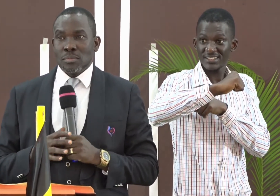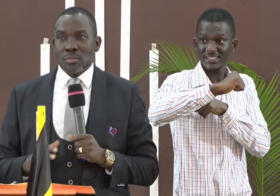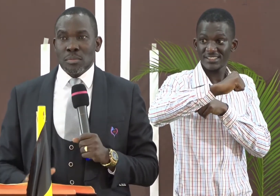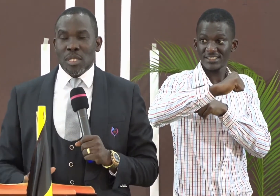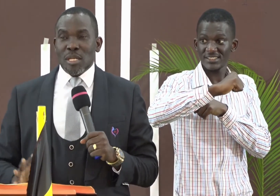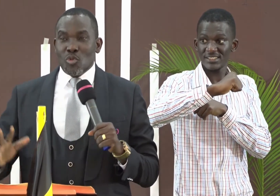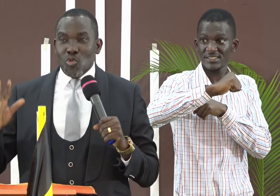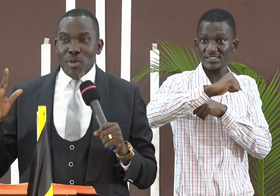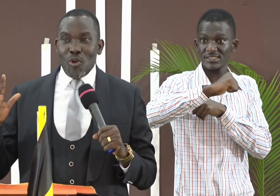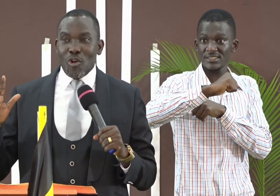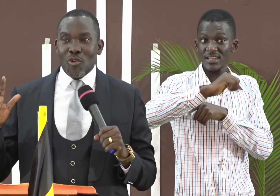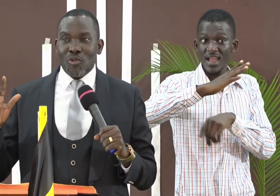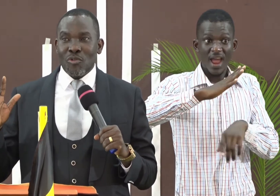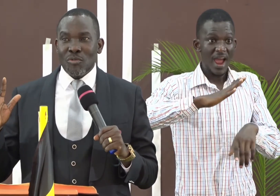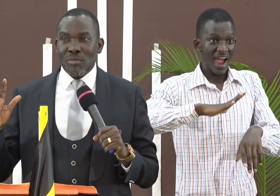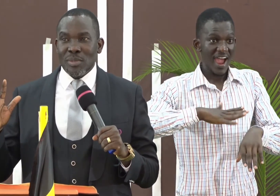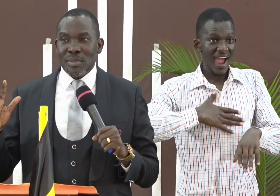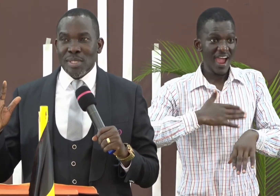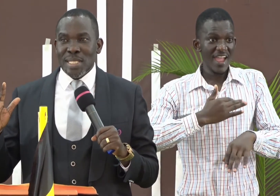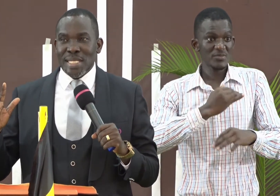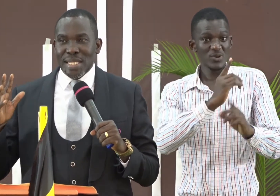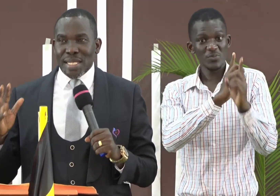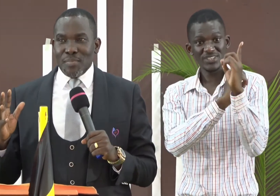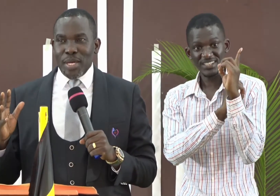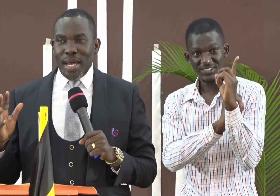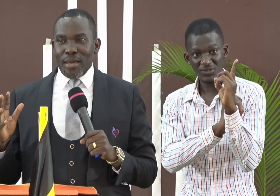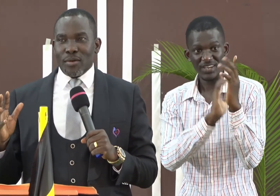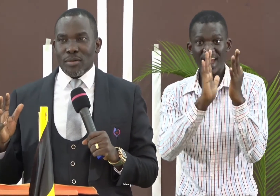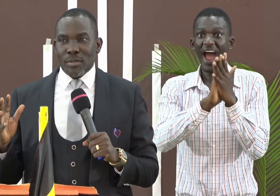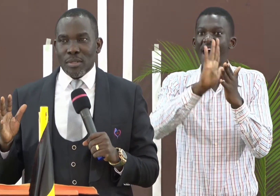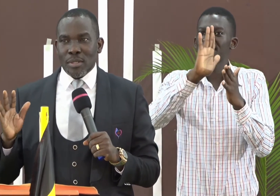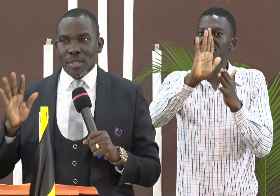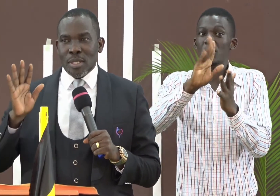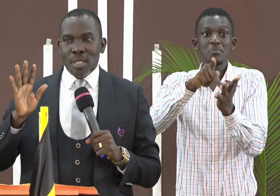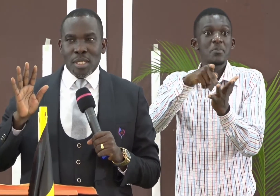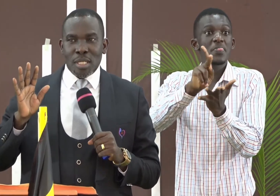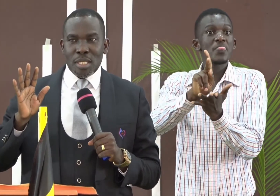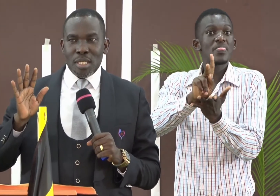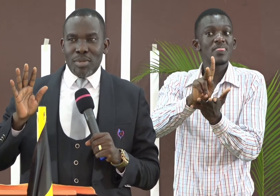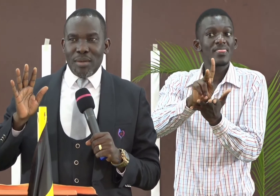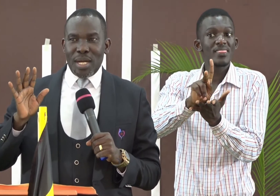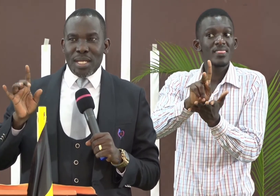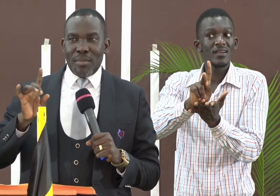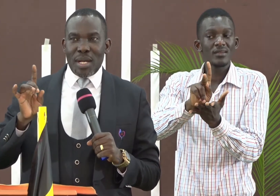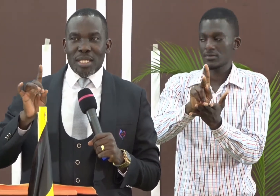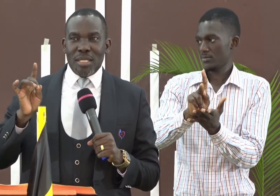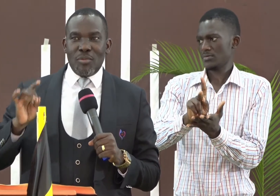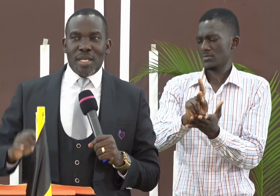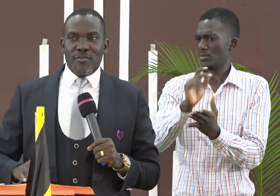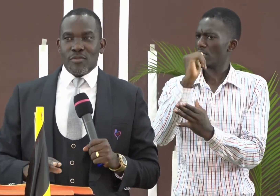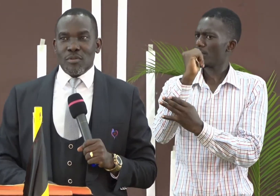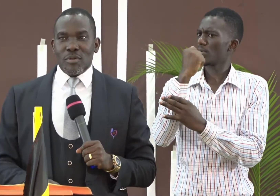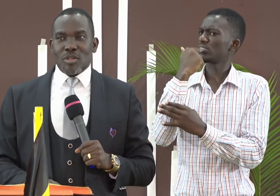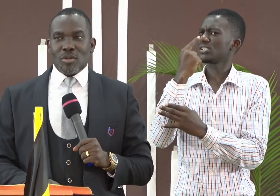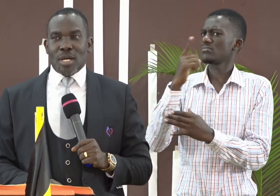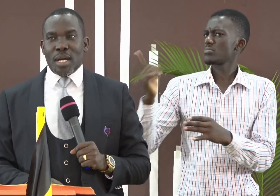Nze mukumi wo. I'm your protection. Nze mpeerayo. and I'm your reward. Ibrahim galinga mga sirimu